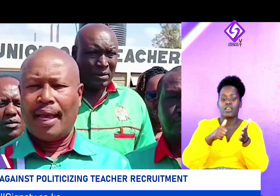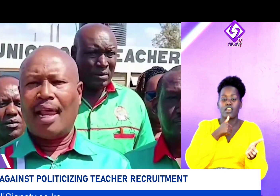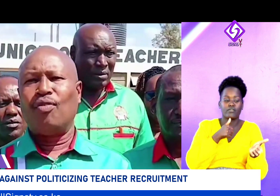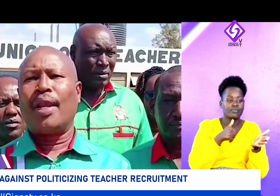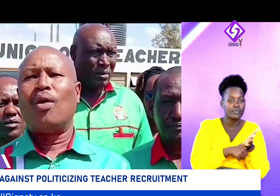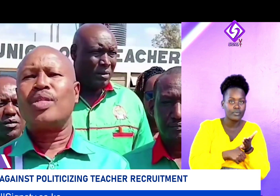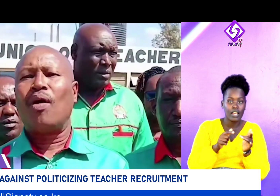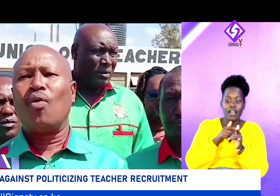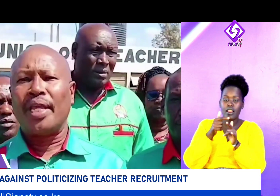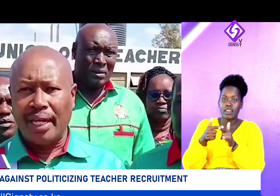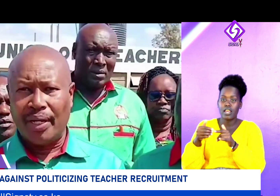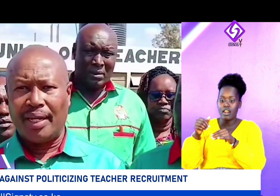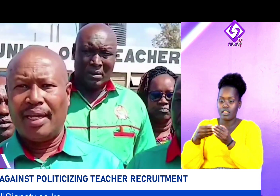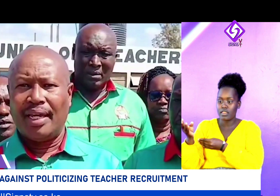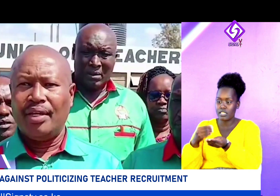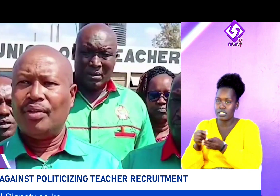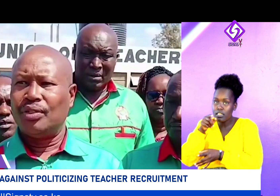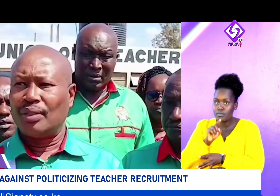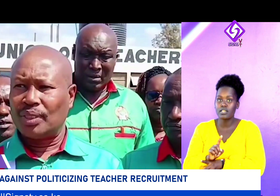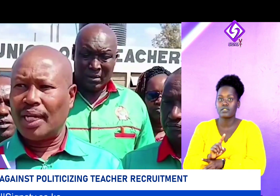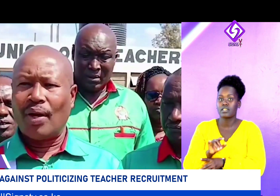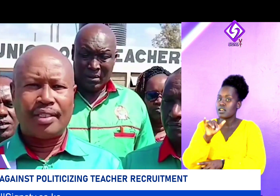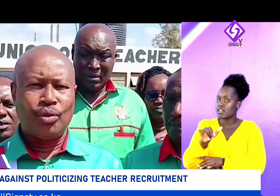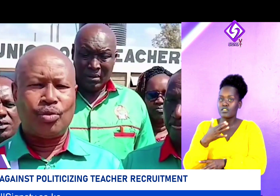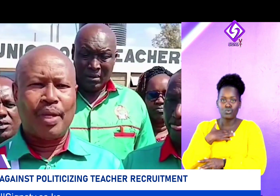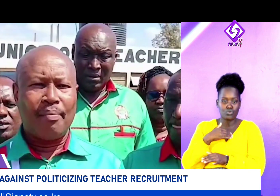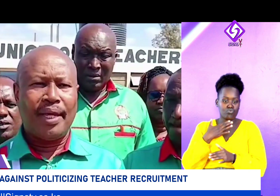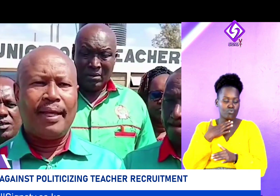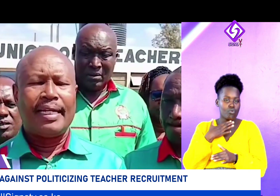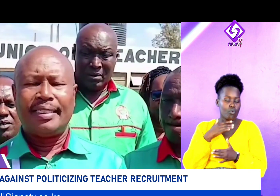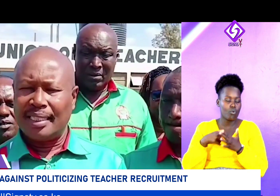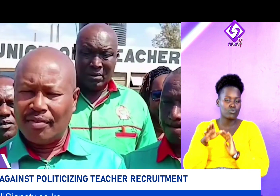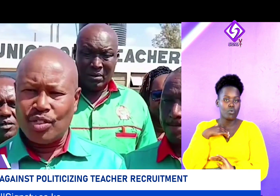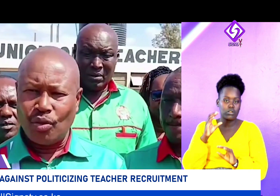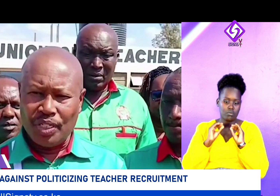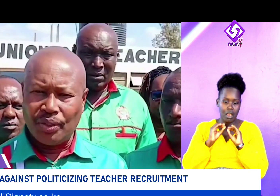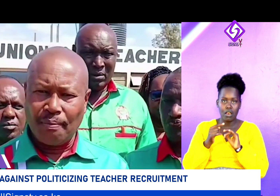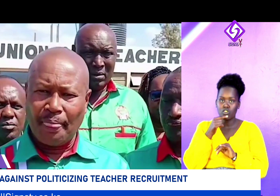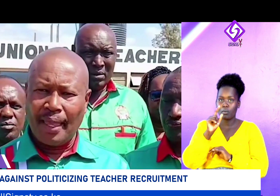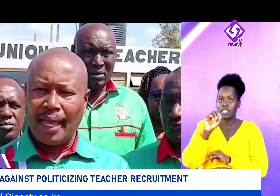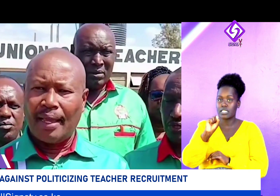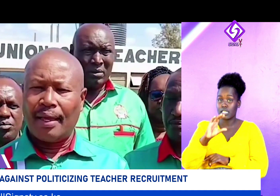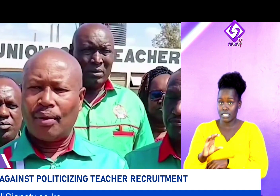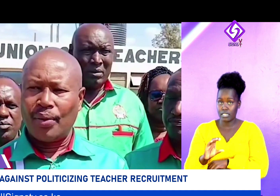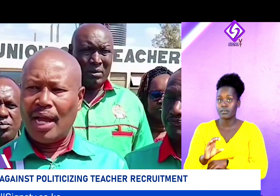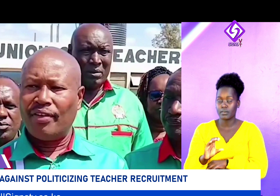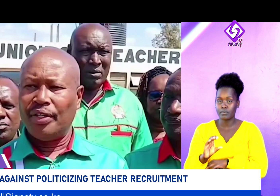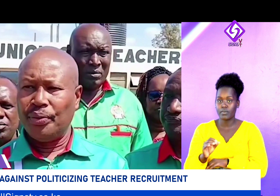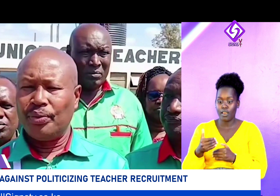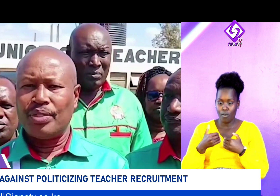alafu wanauza wao wenyewe. Hiyo ndio hatutaki. Wakati huu tumeambia Teacher Service Commission, we have a new